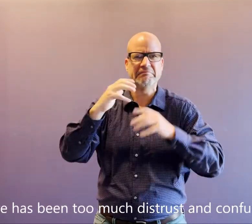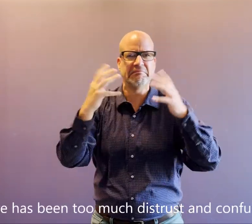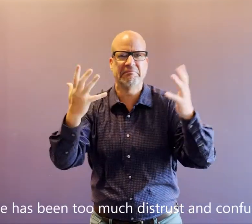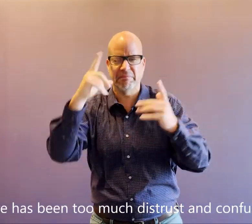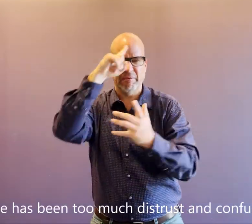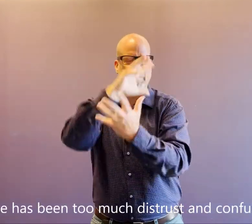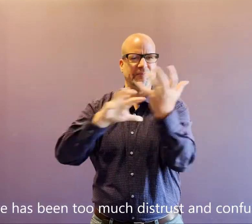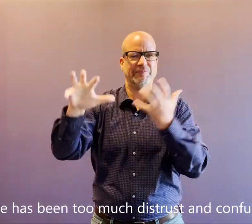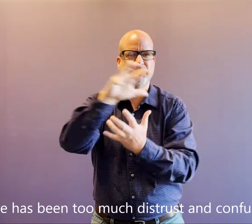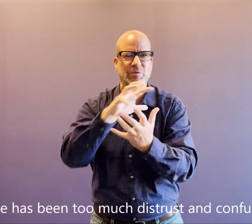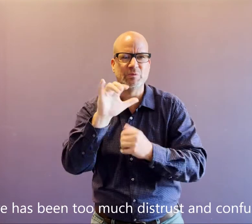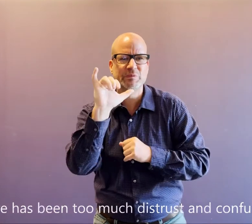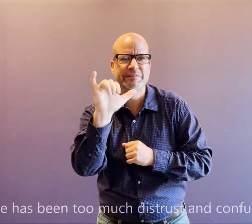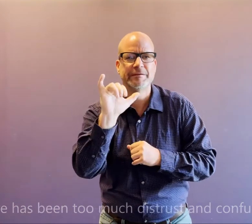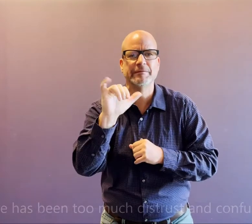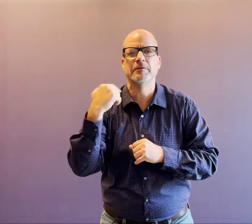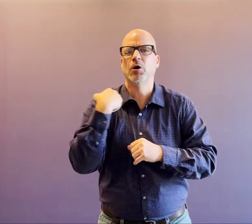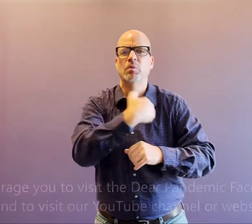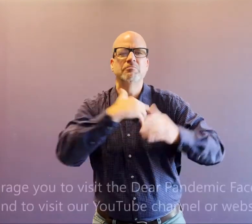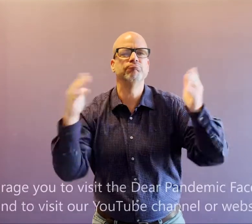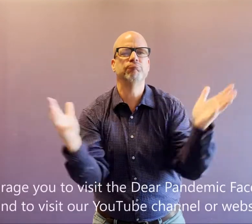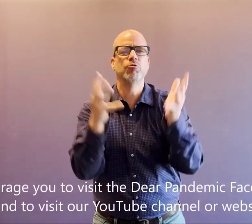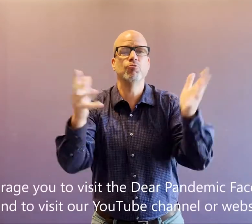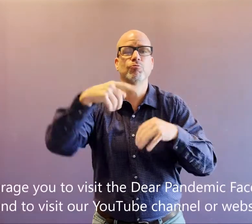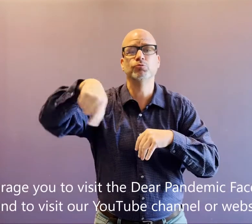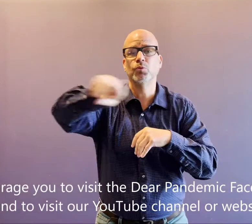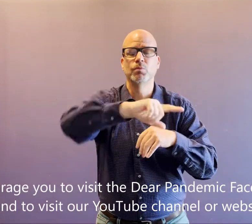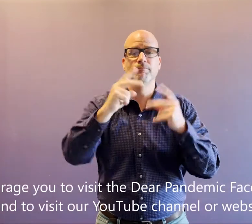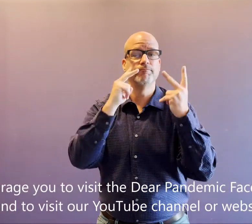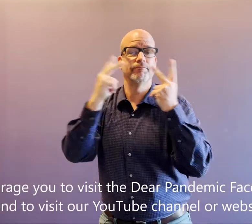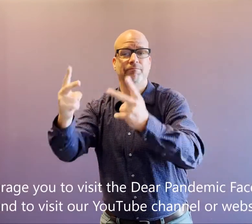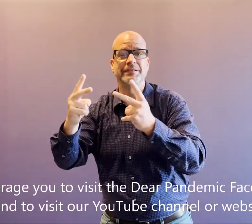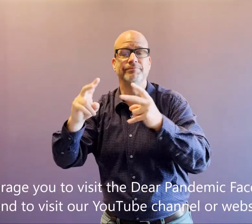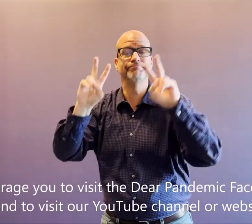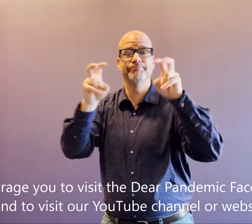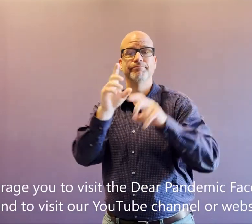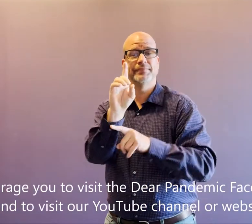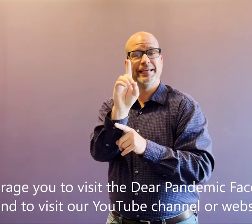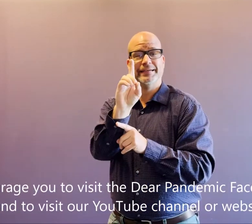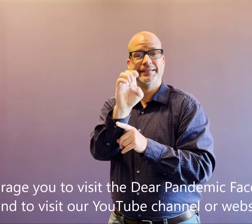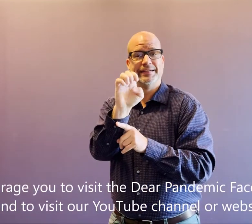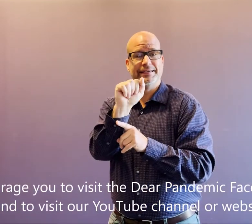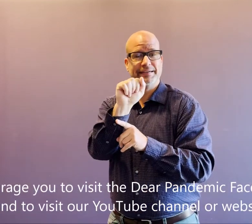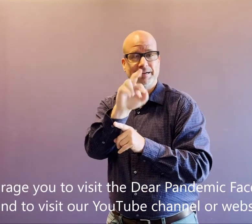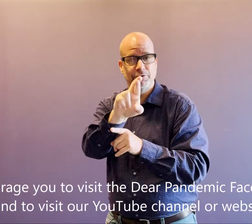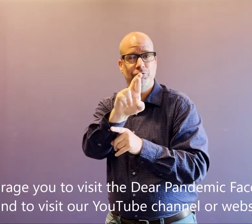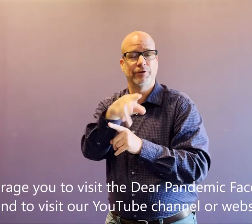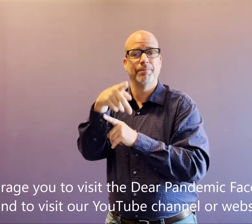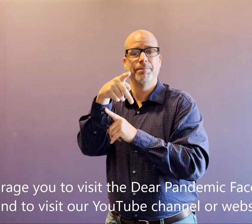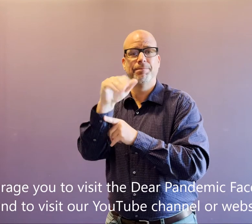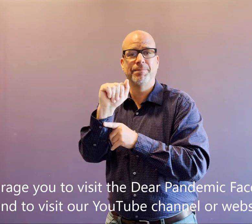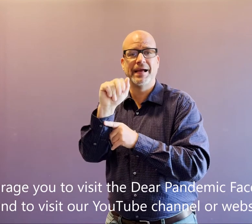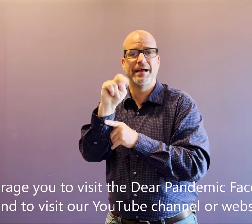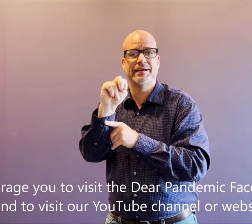And there has been too much distrust and confusion. We encourage you to visit the Dear